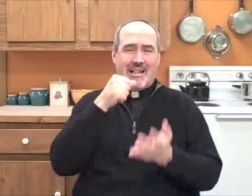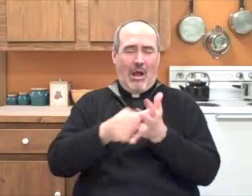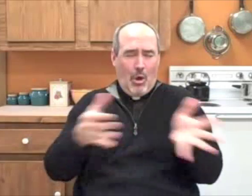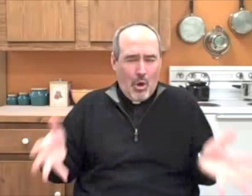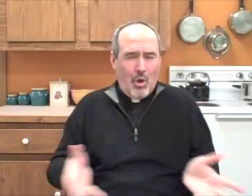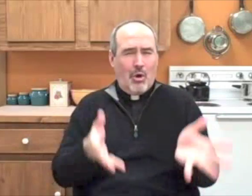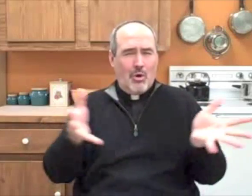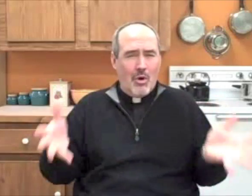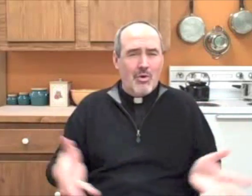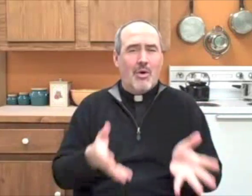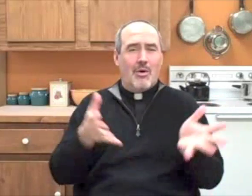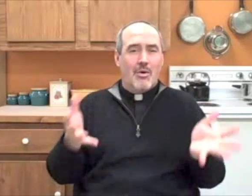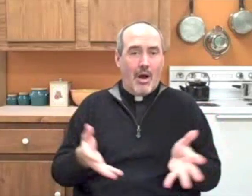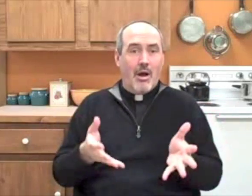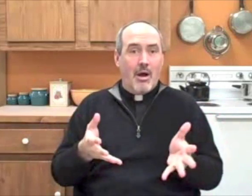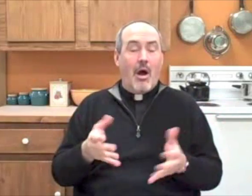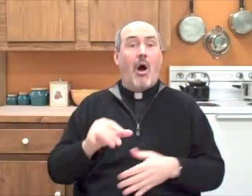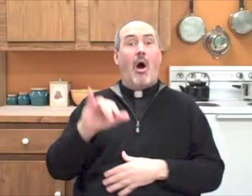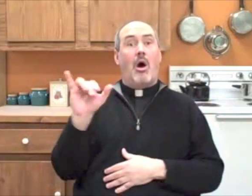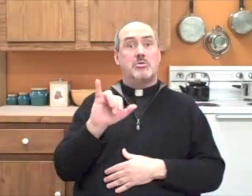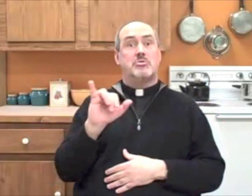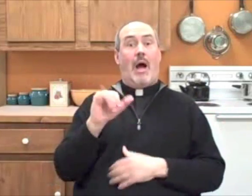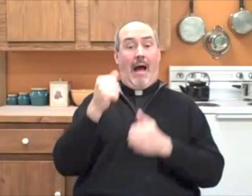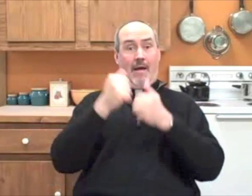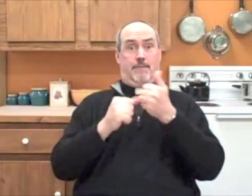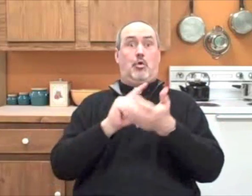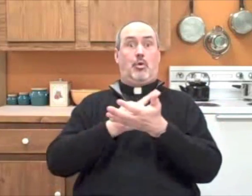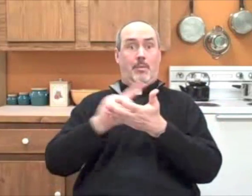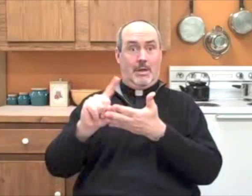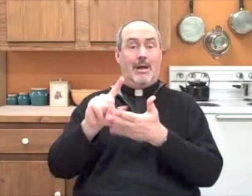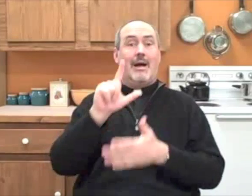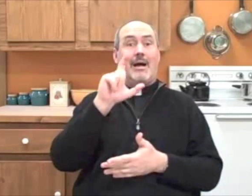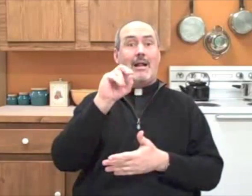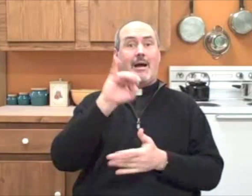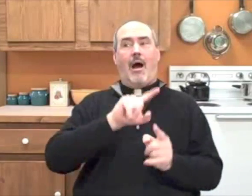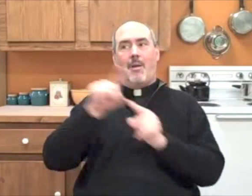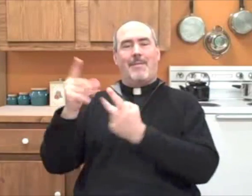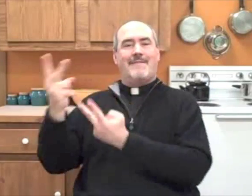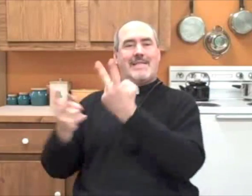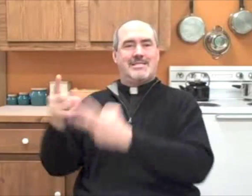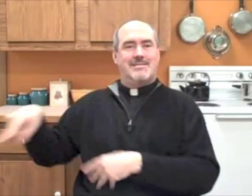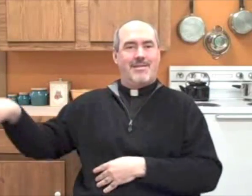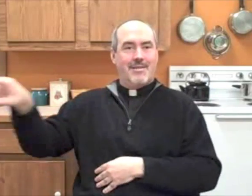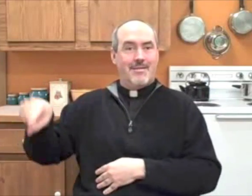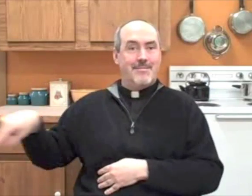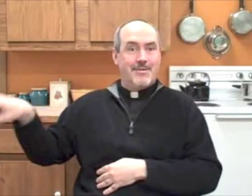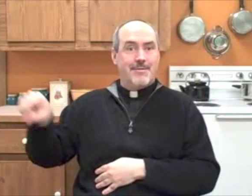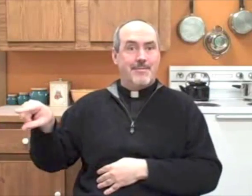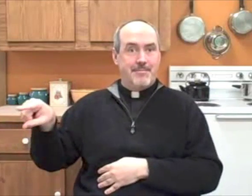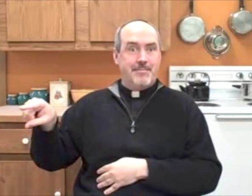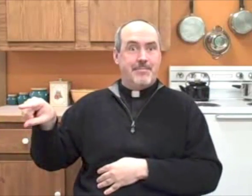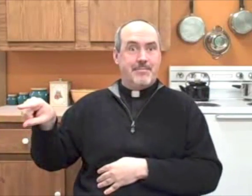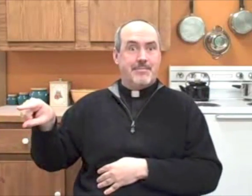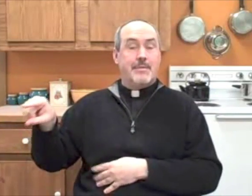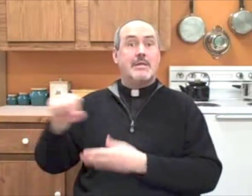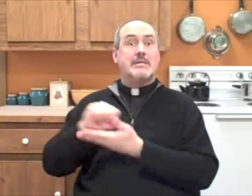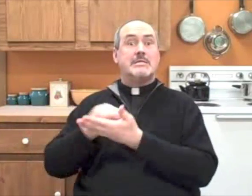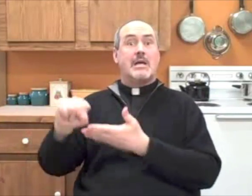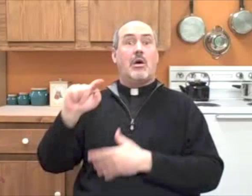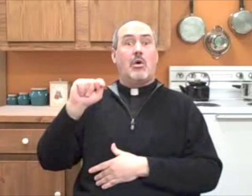trying to cheer her up. She would go visit them once a week. Saint Therese was